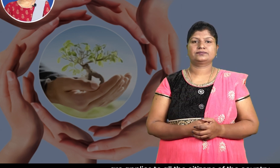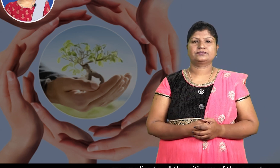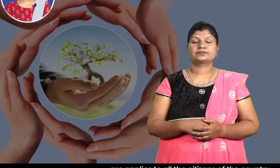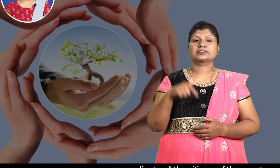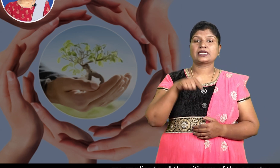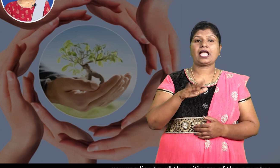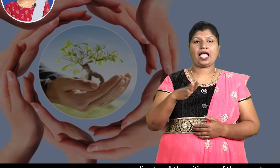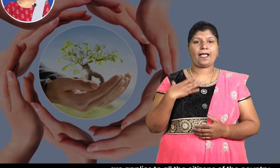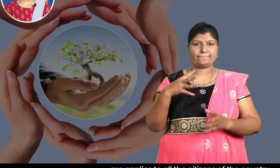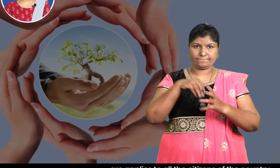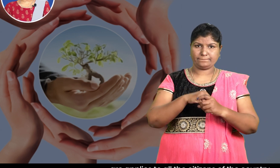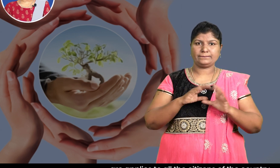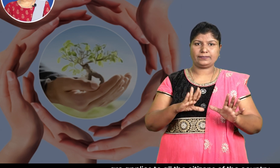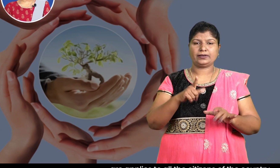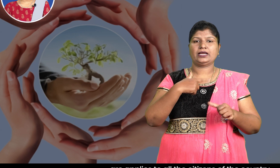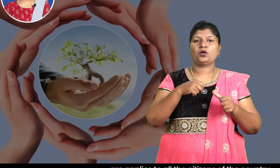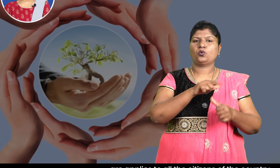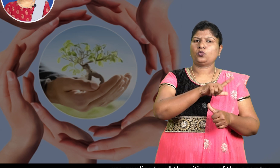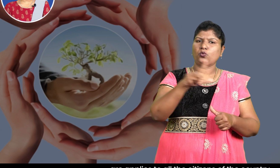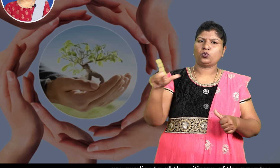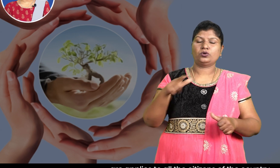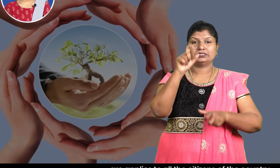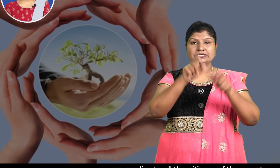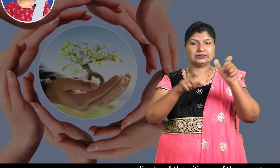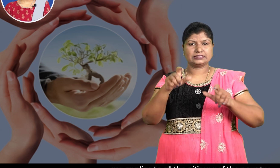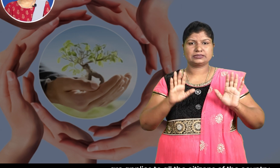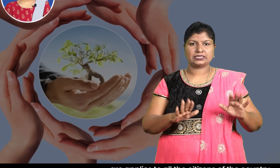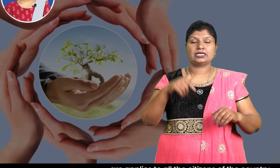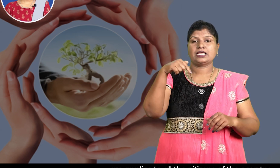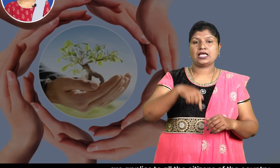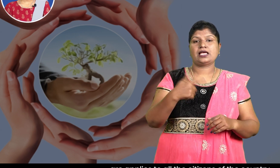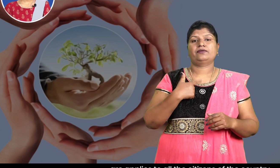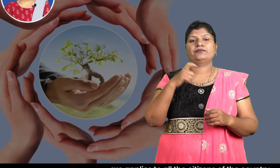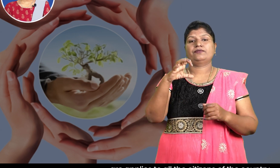are applied to all the citizens of the country.